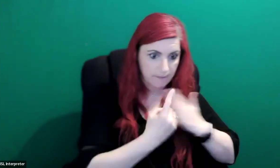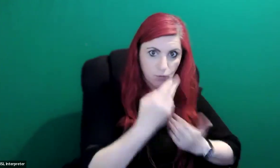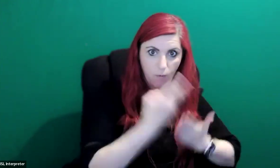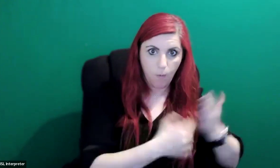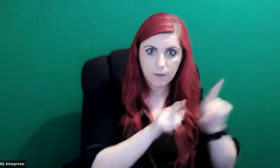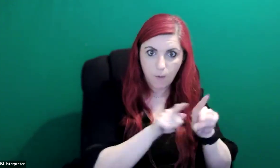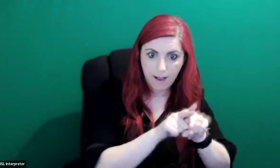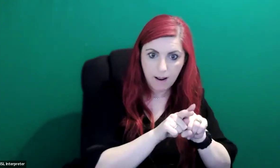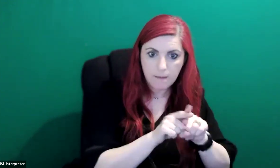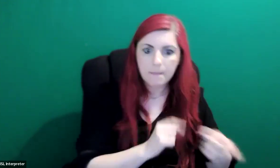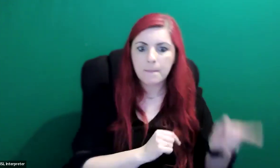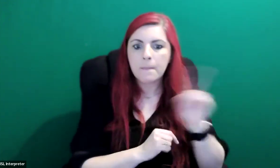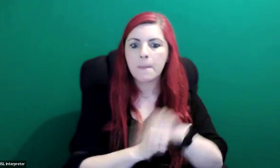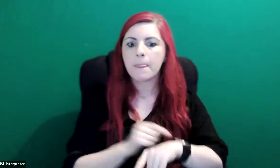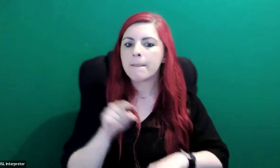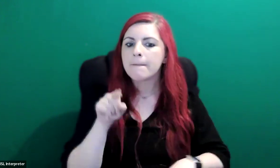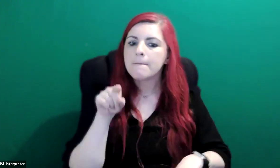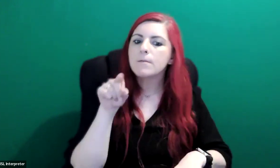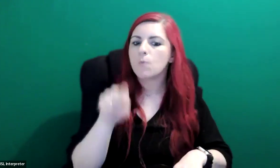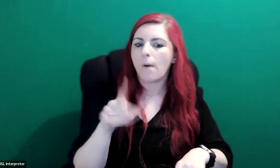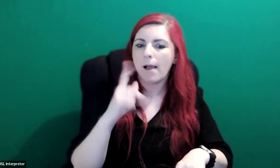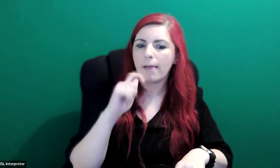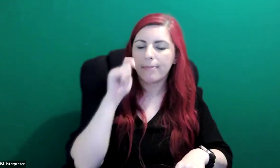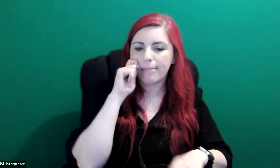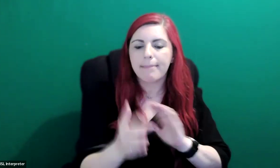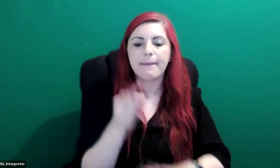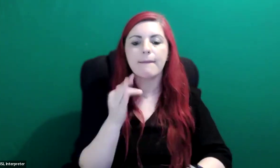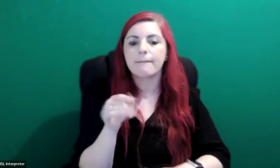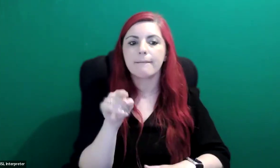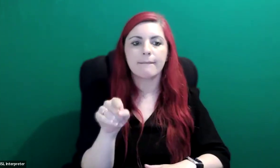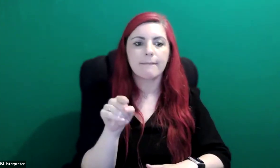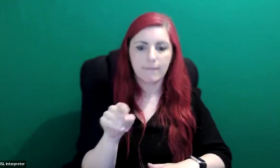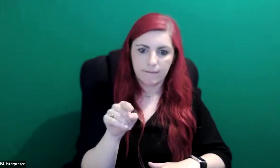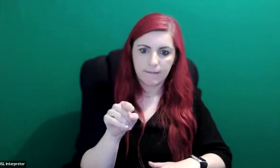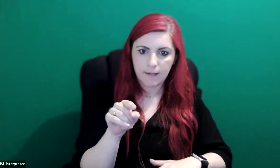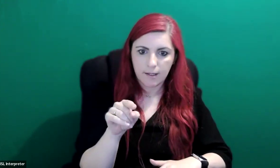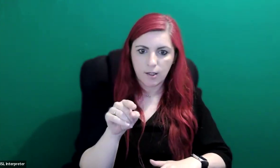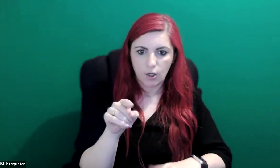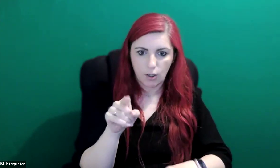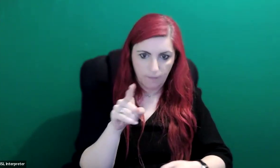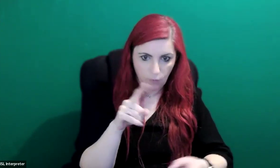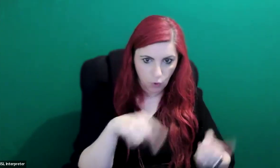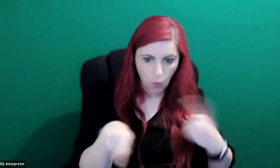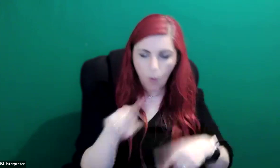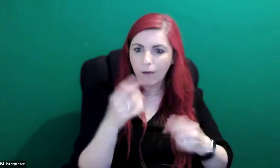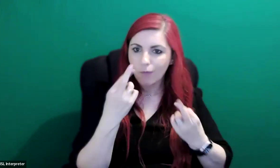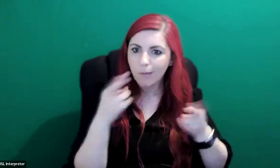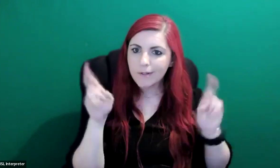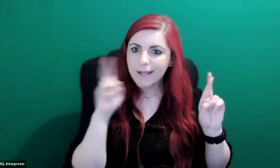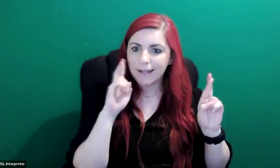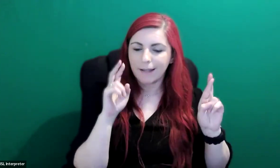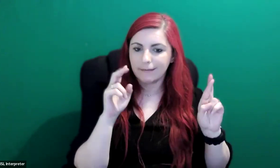I think that if you represent a constituency of persons with disabilities that are